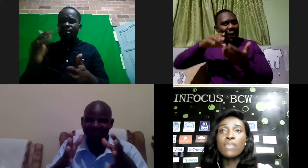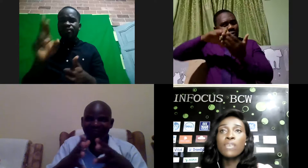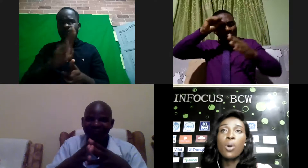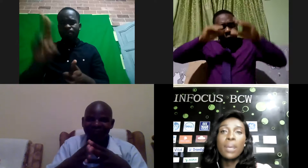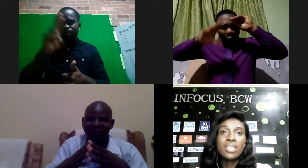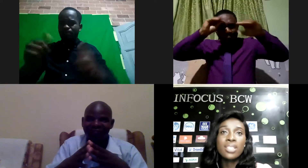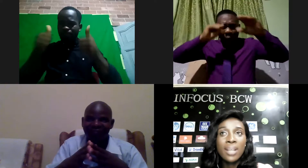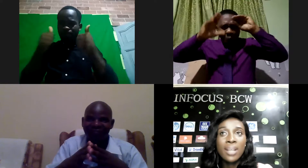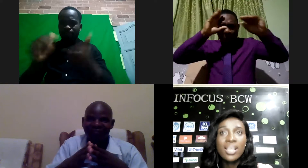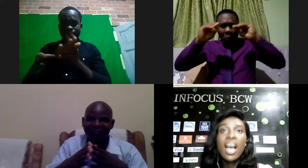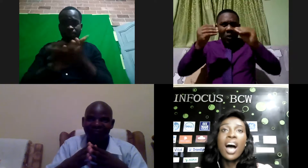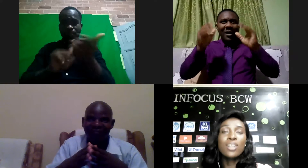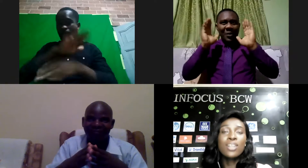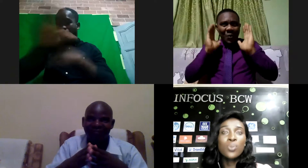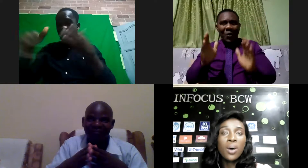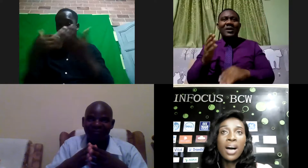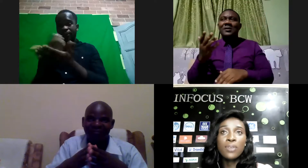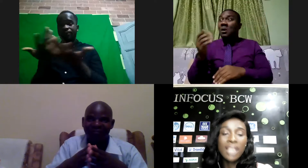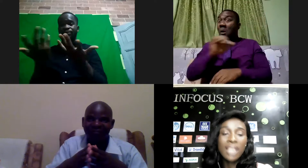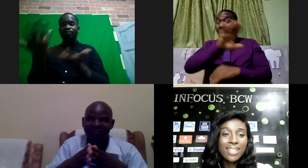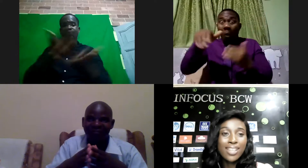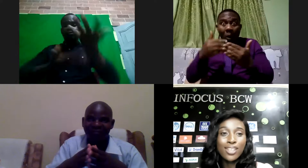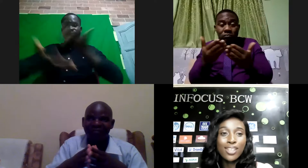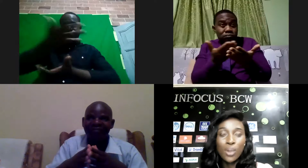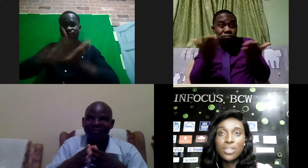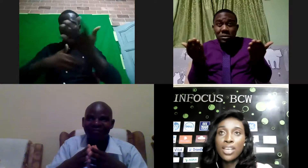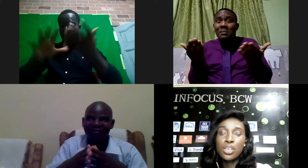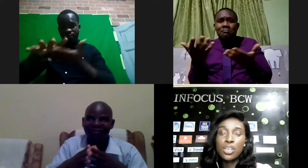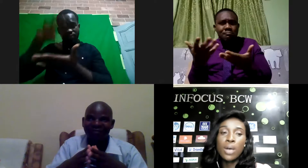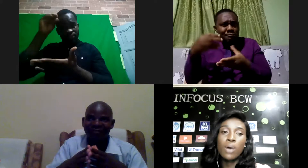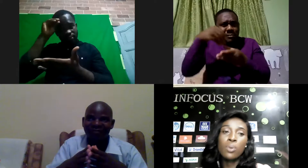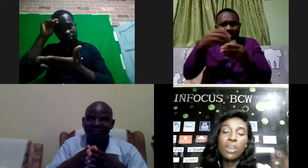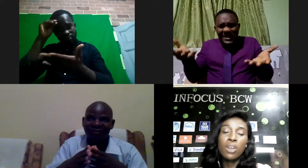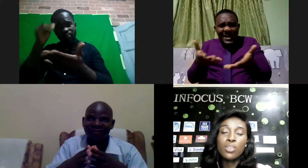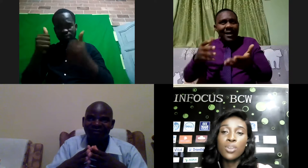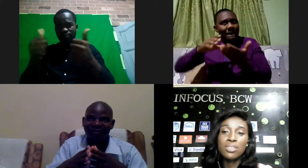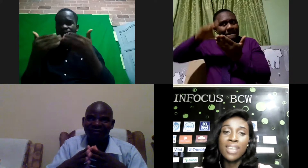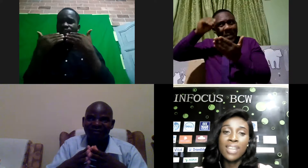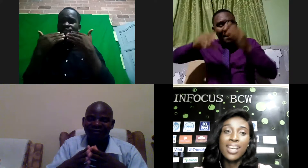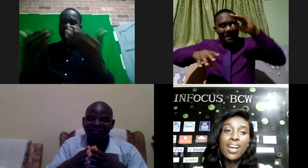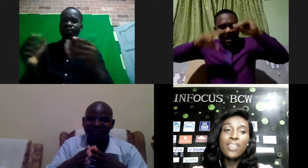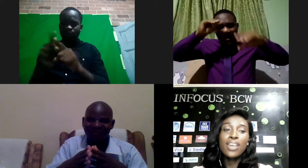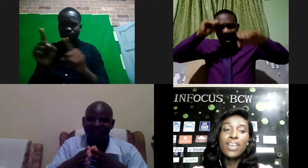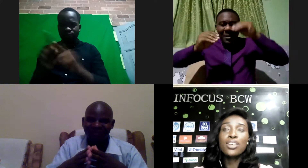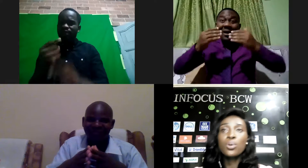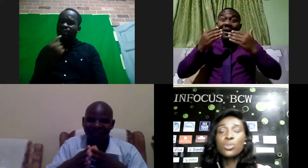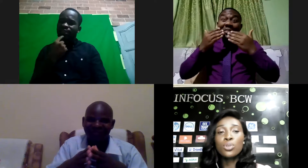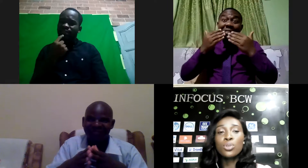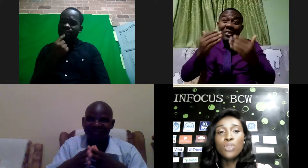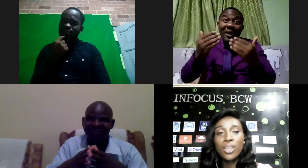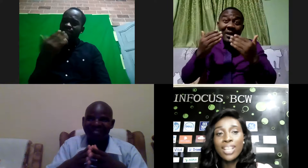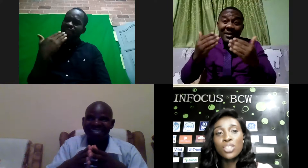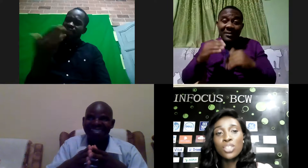believe all participants as well have learned a lot. Thank you. And I would also want to say thank you